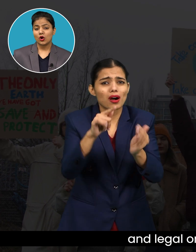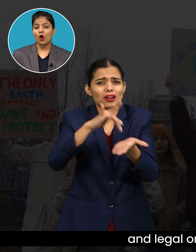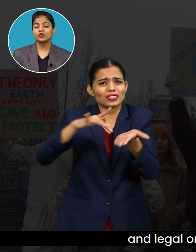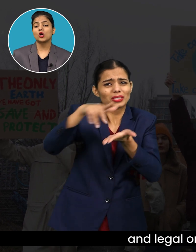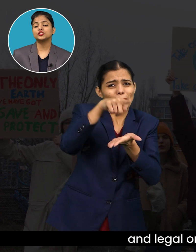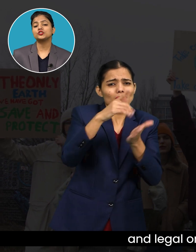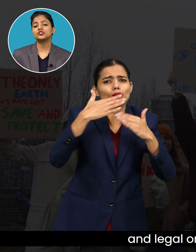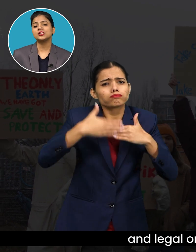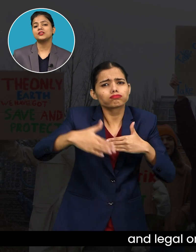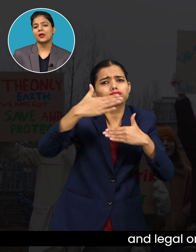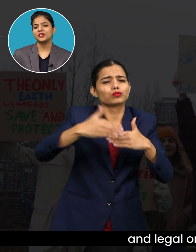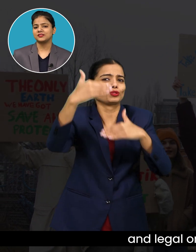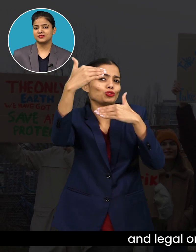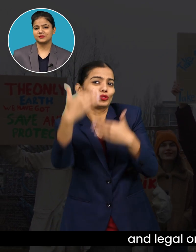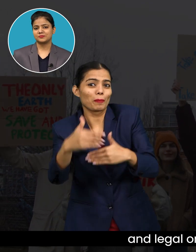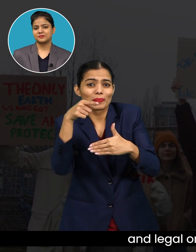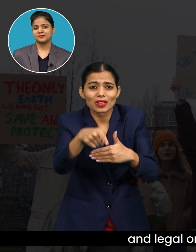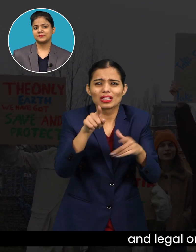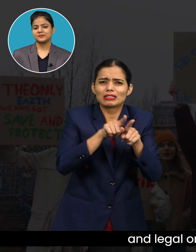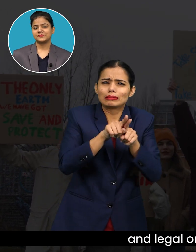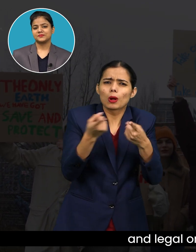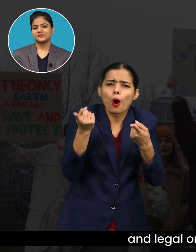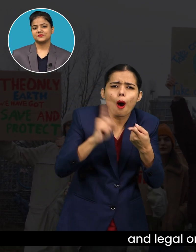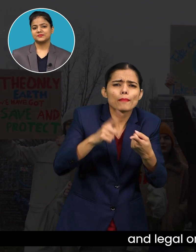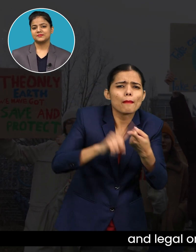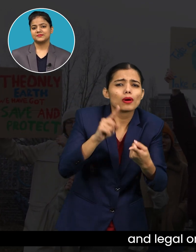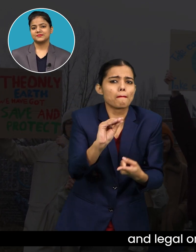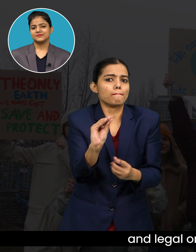legal or constitutional remedies.